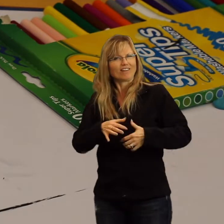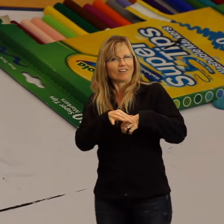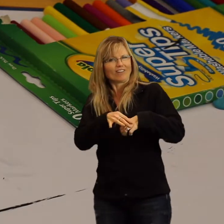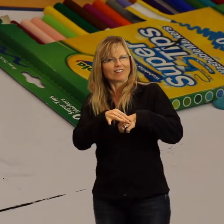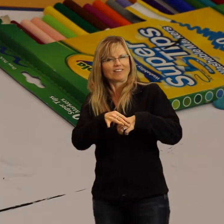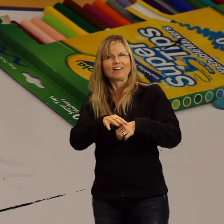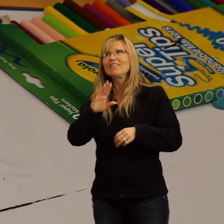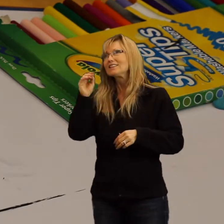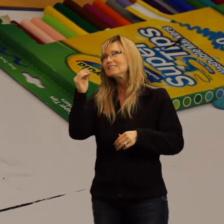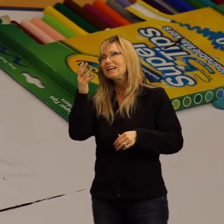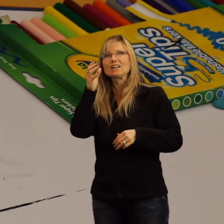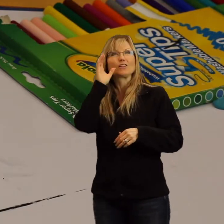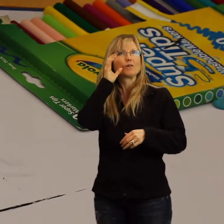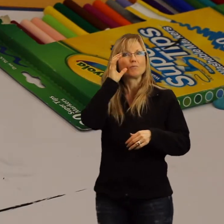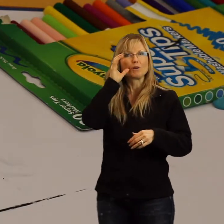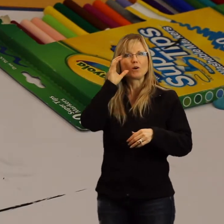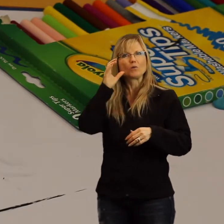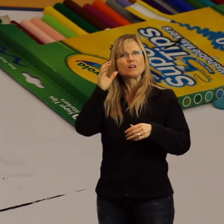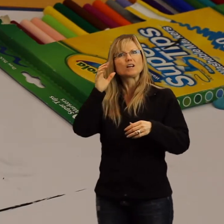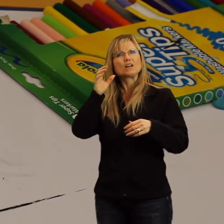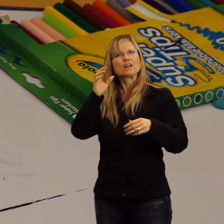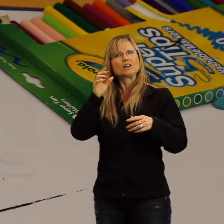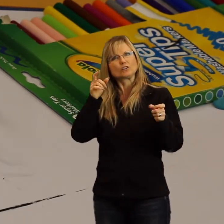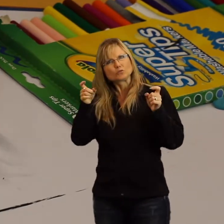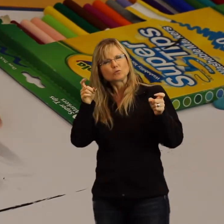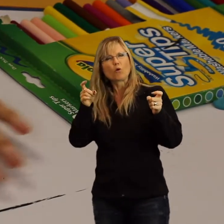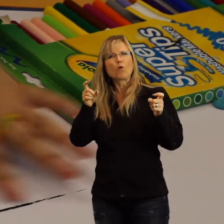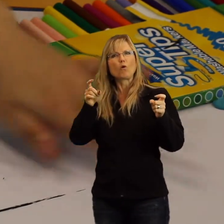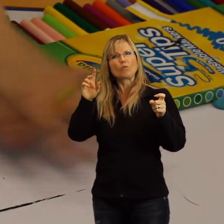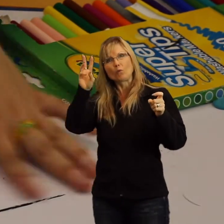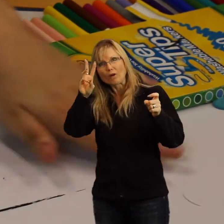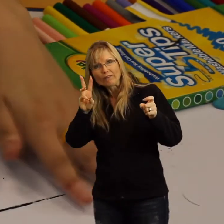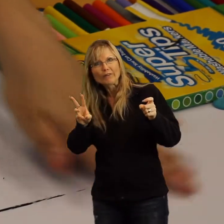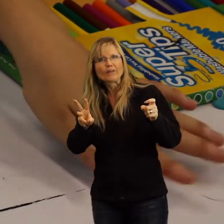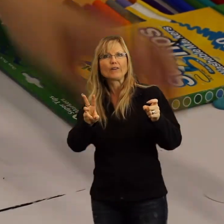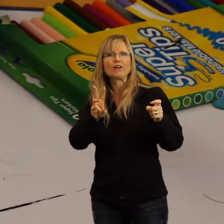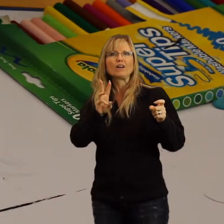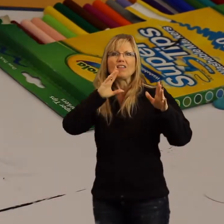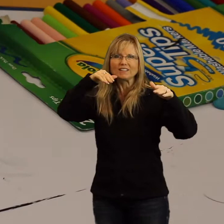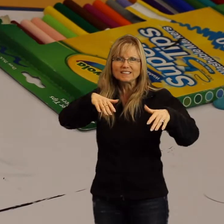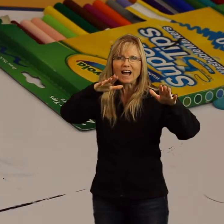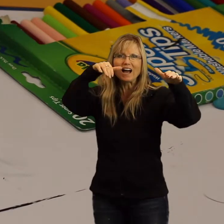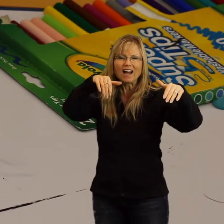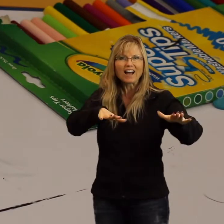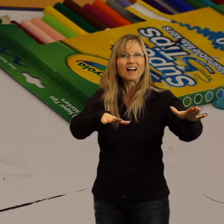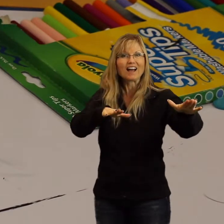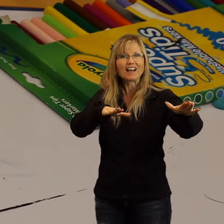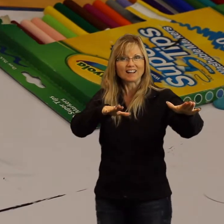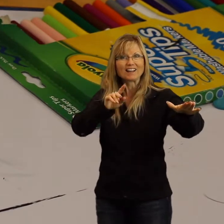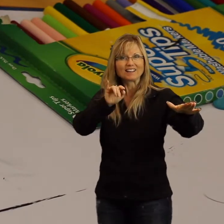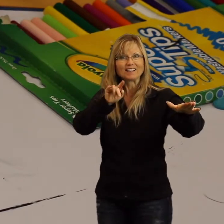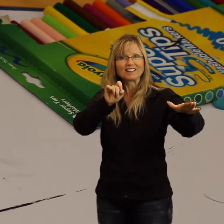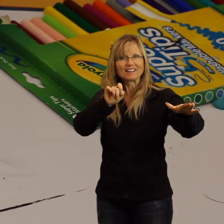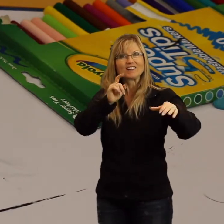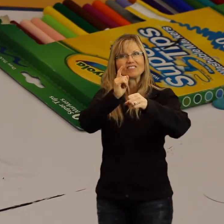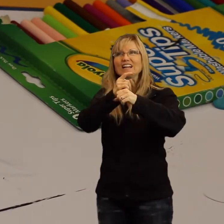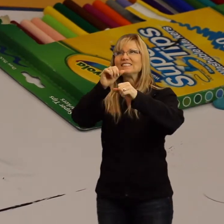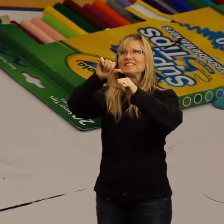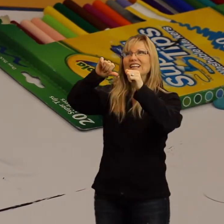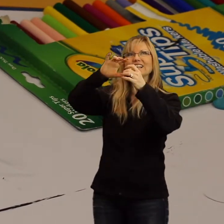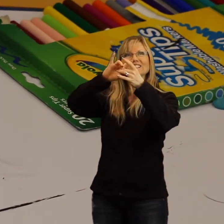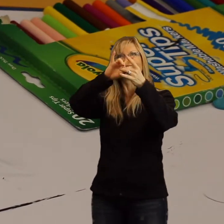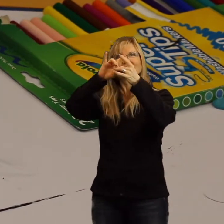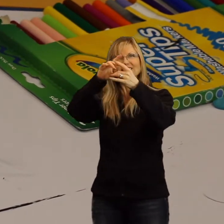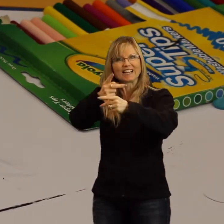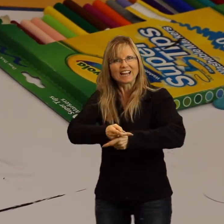they control the tides and the weather. So it's really nice to think about that idea of taking care of each other right now in these